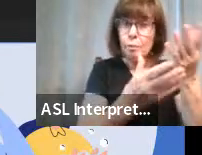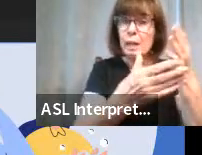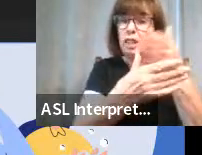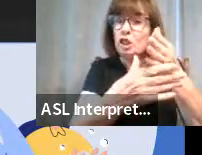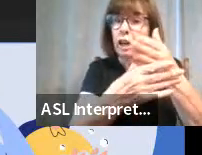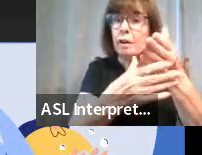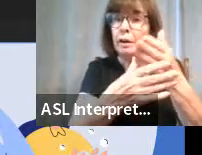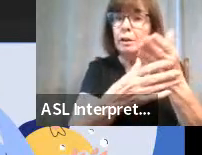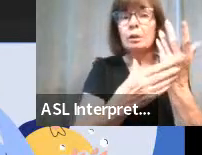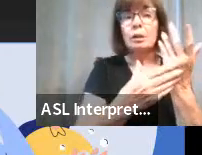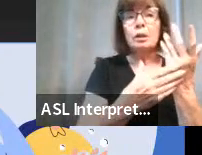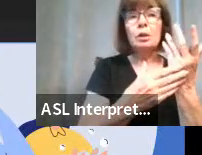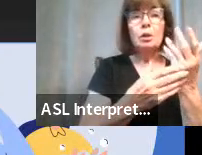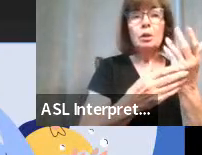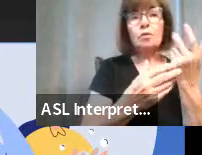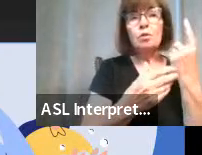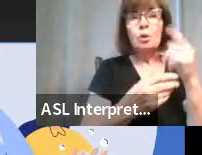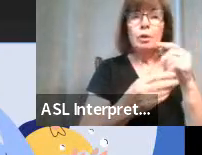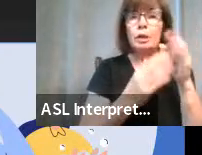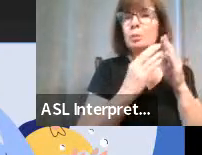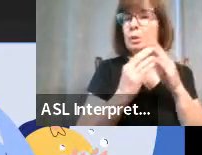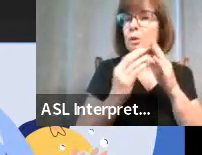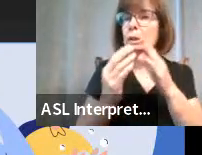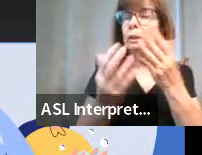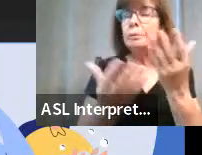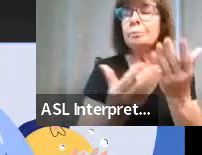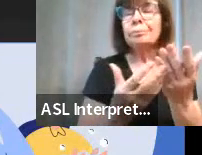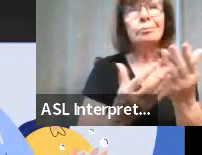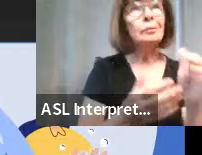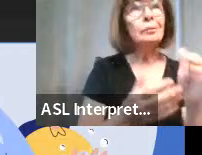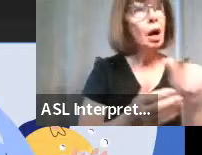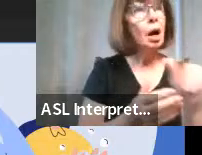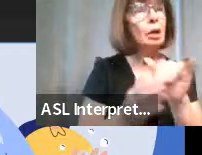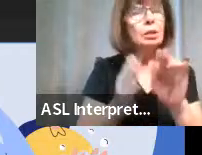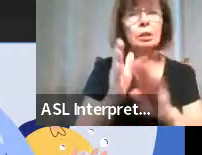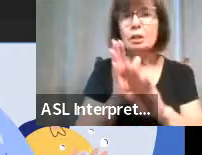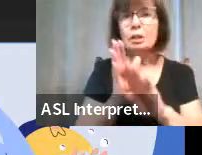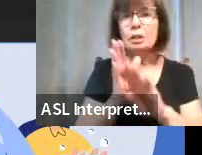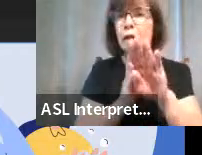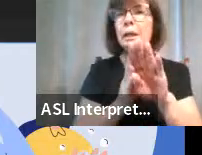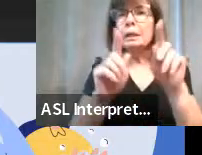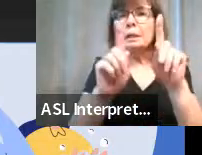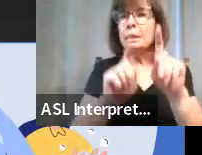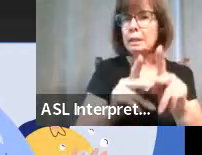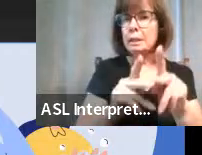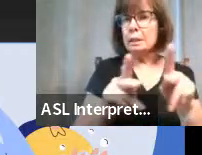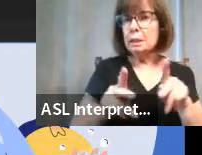community CBOs, also development of testing sites where there is